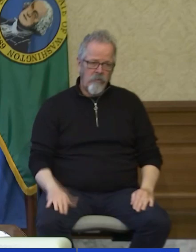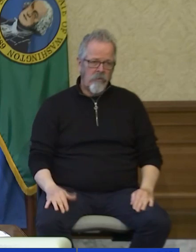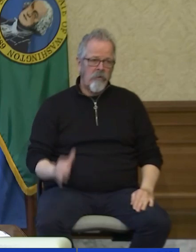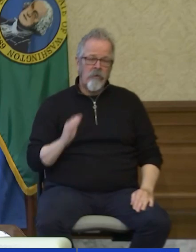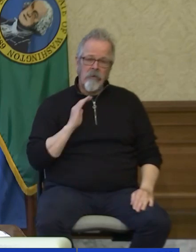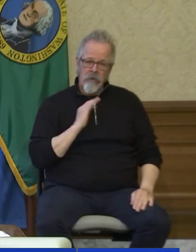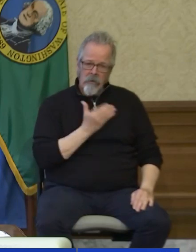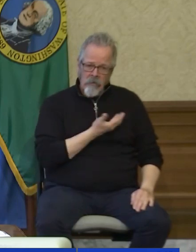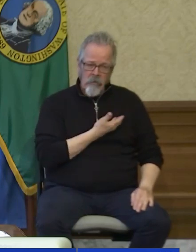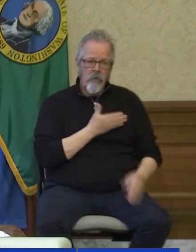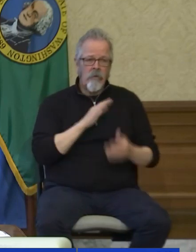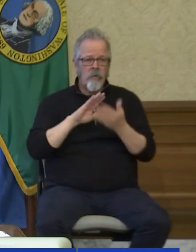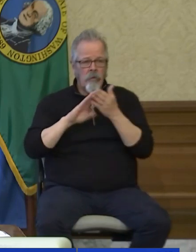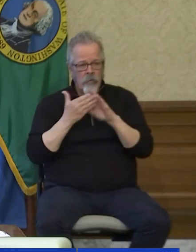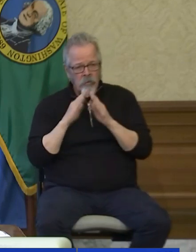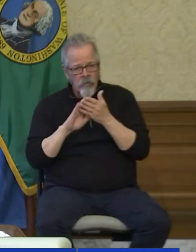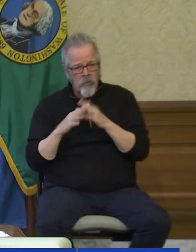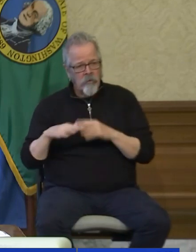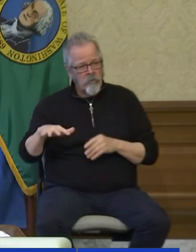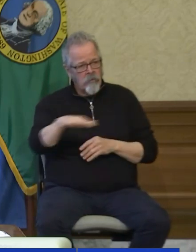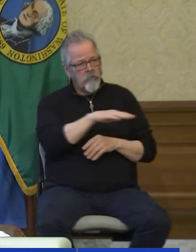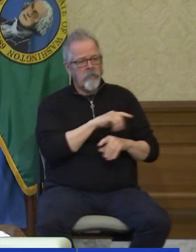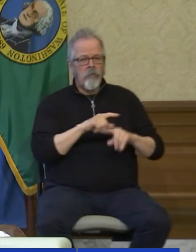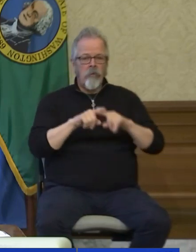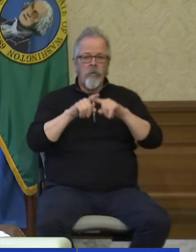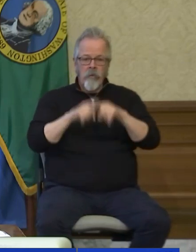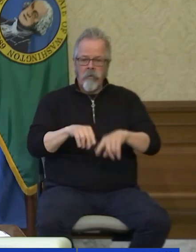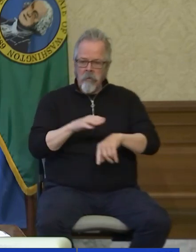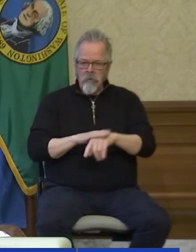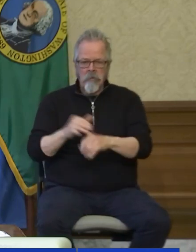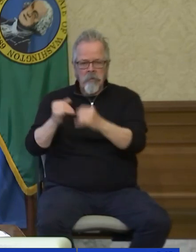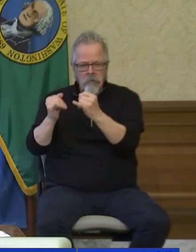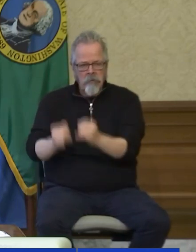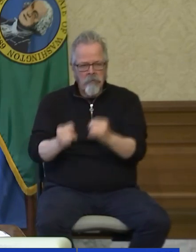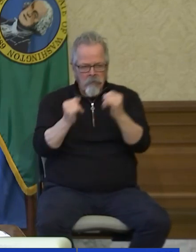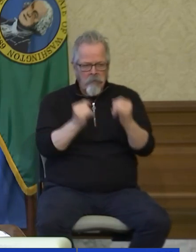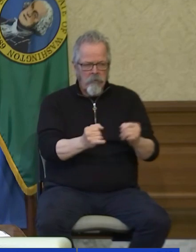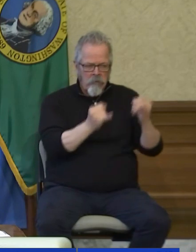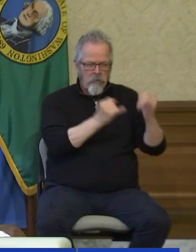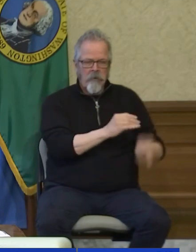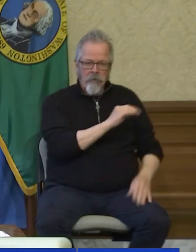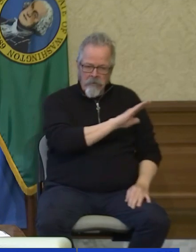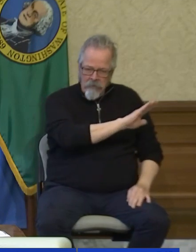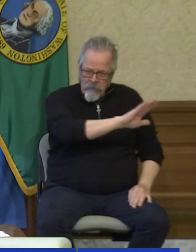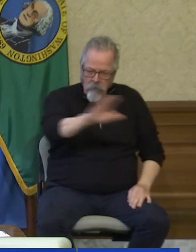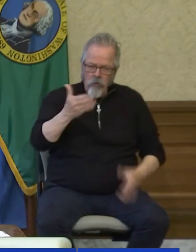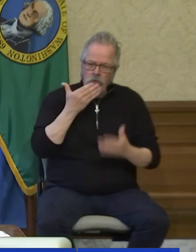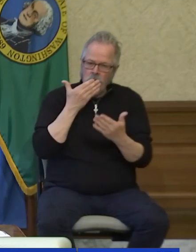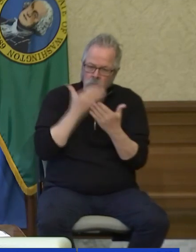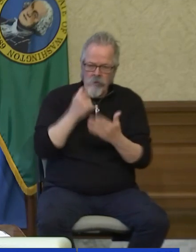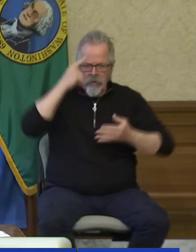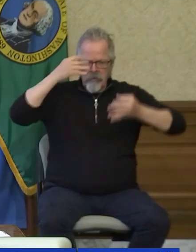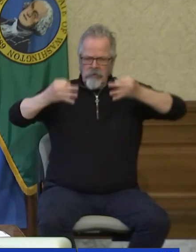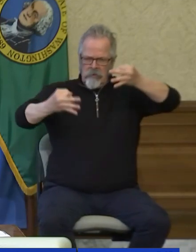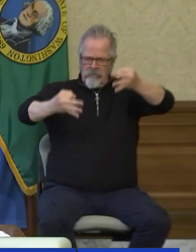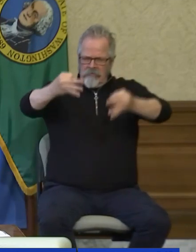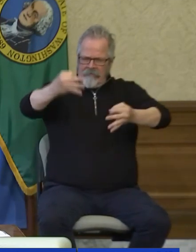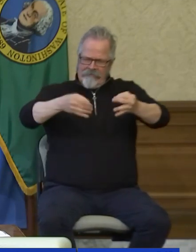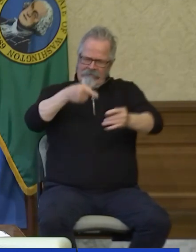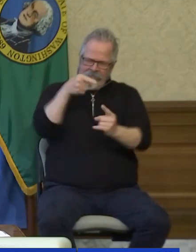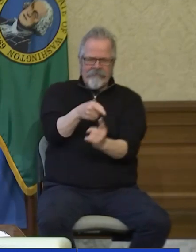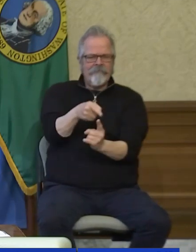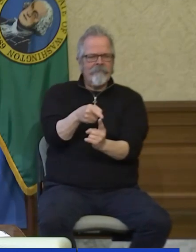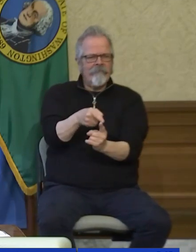months to come that is really going to determine whether we succeed to prevent huge fatalities in our state. I